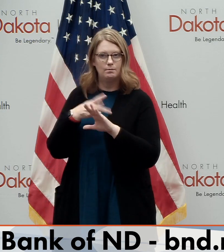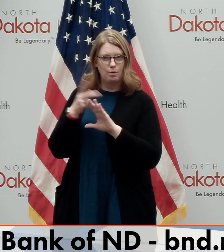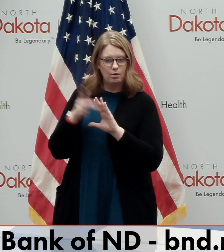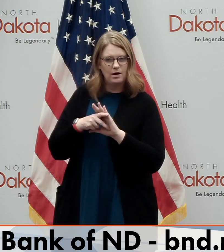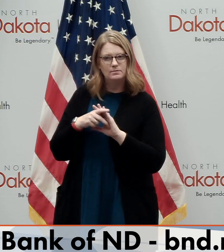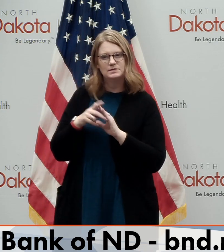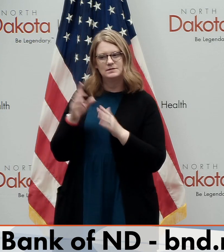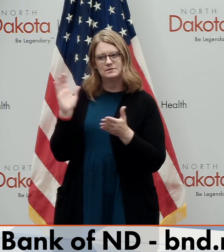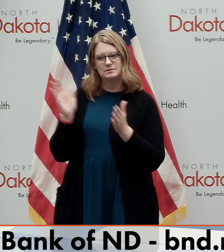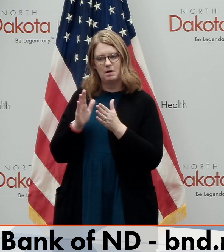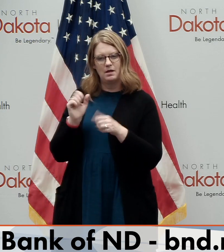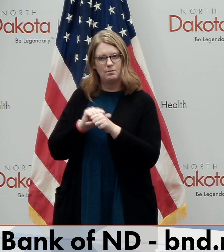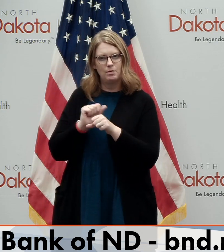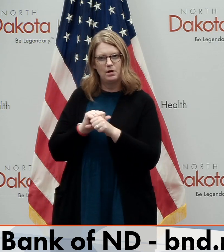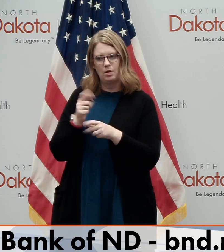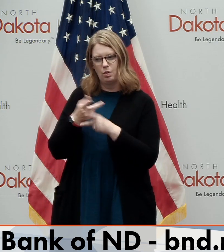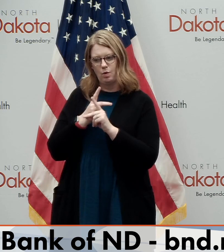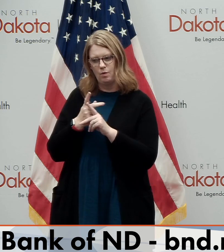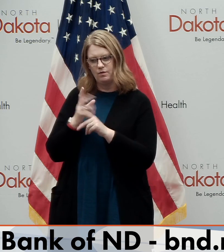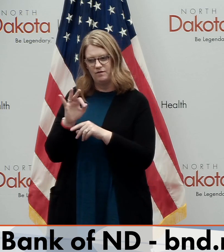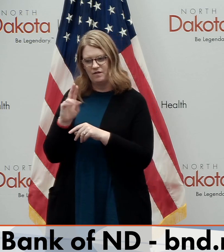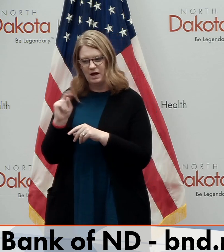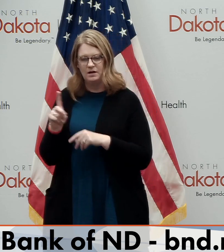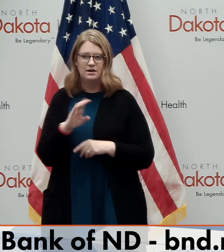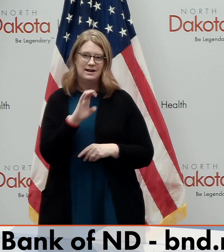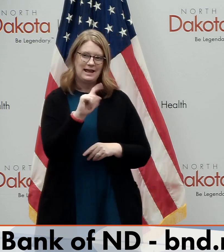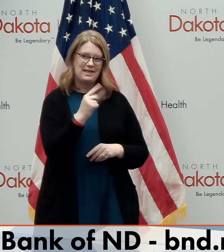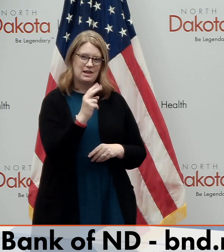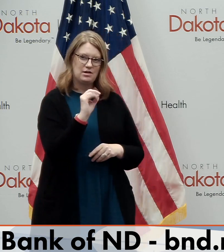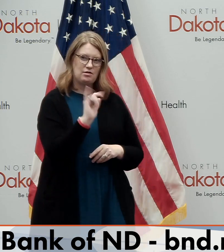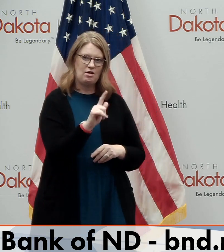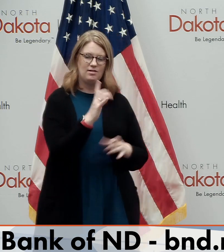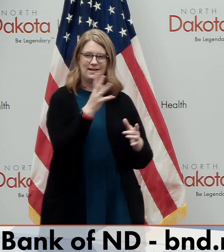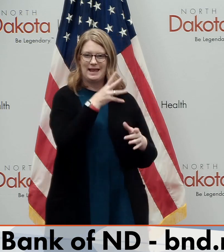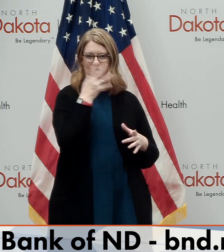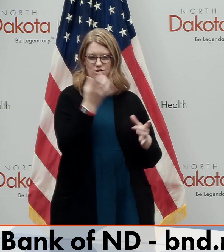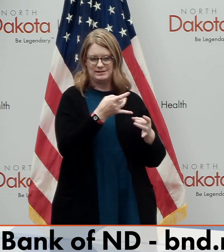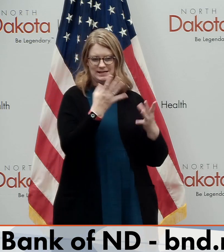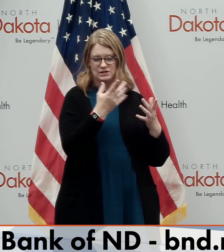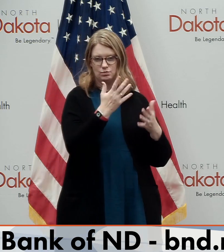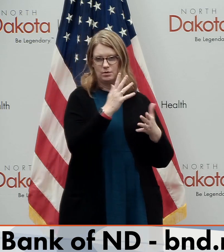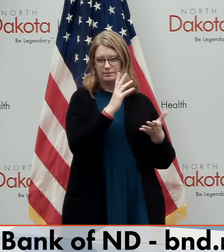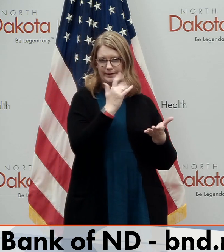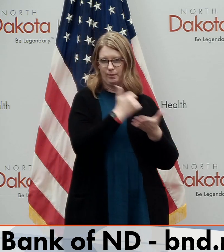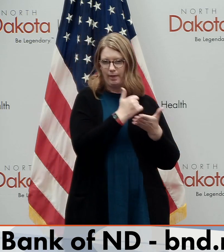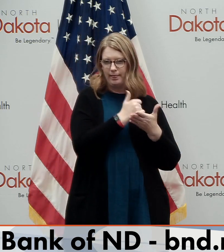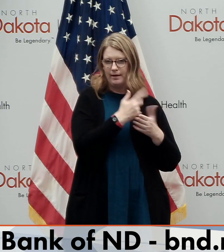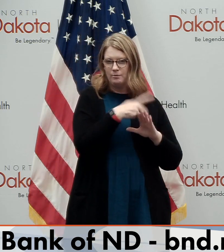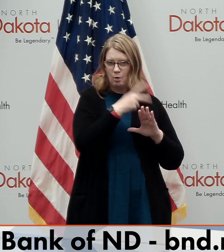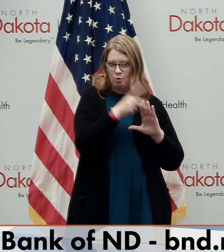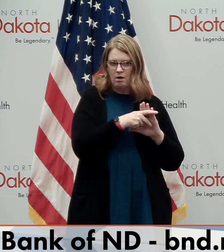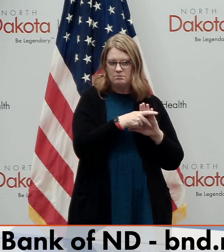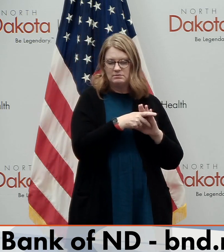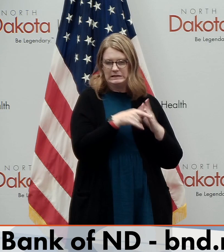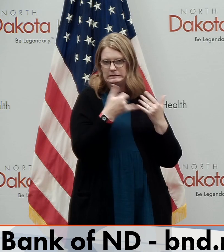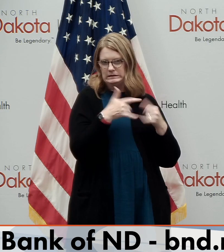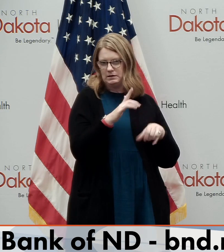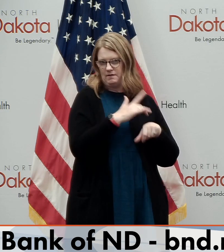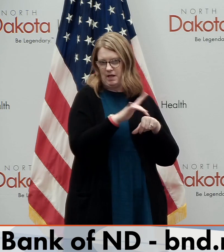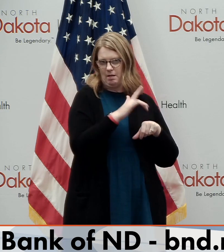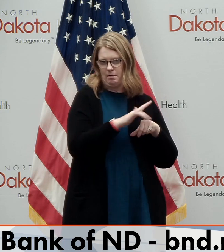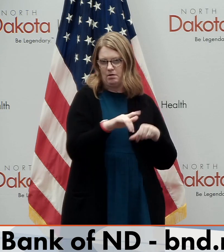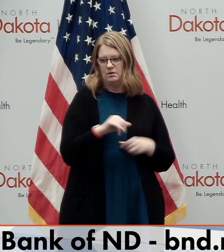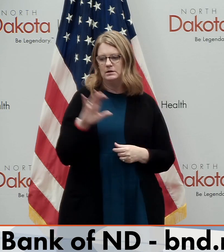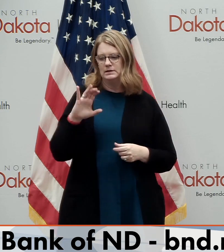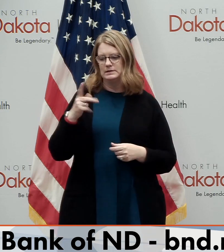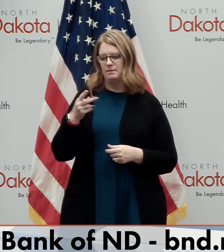Fund, the Ethanol Recovery Program, the Agriculture Disaster Relief Program, some of those still have windows open, as does